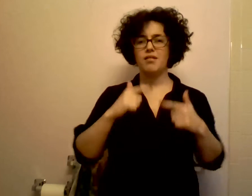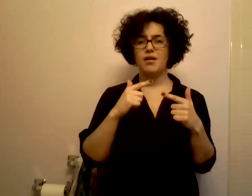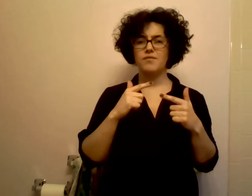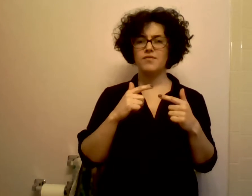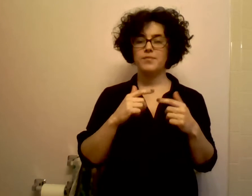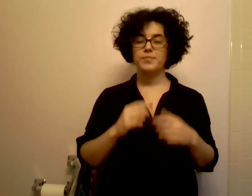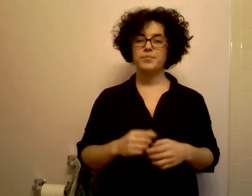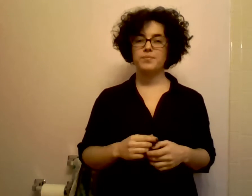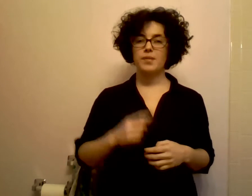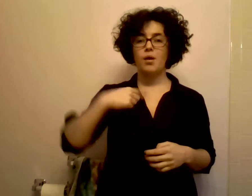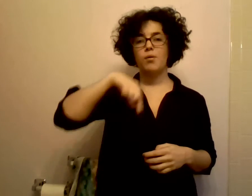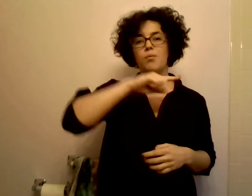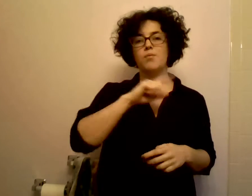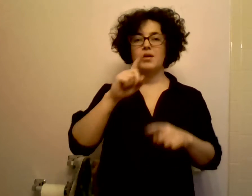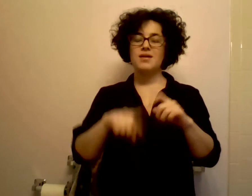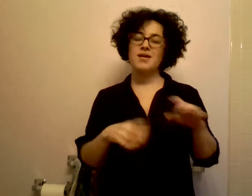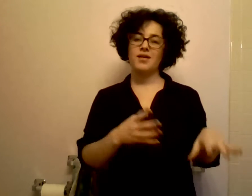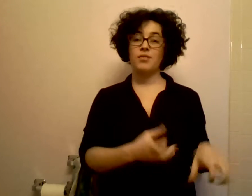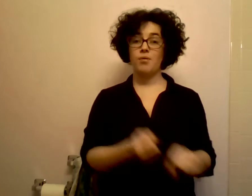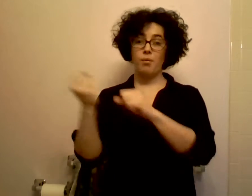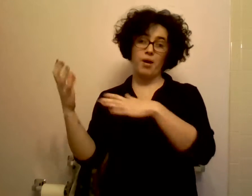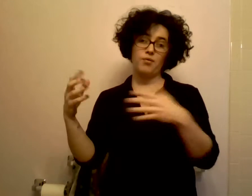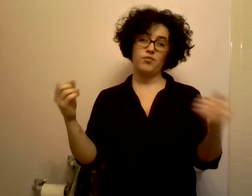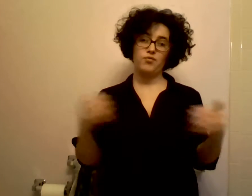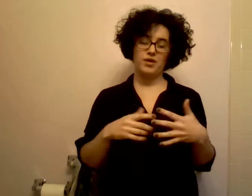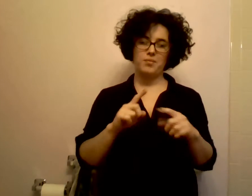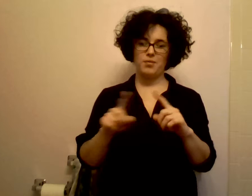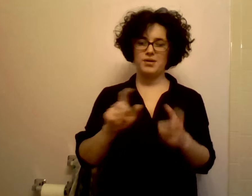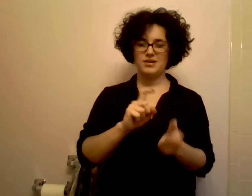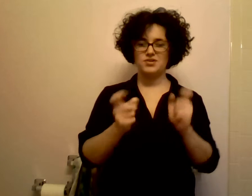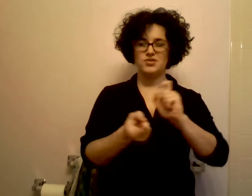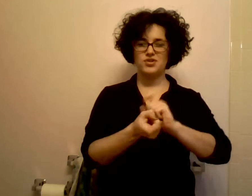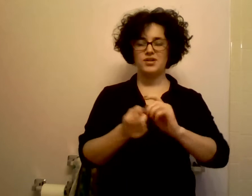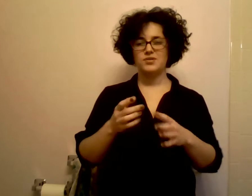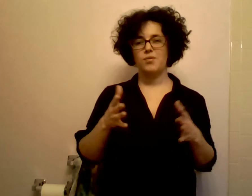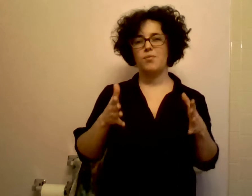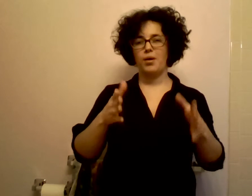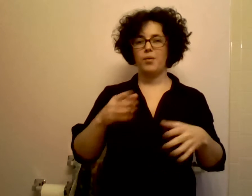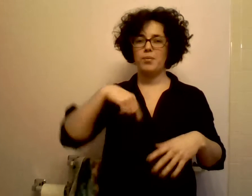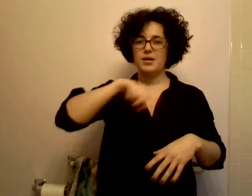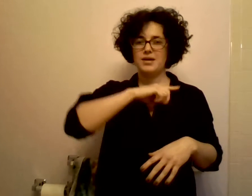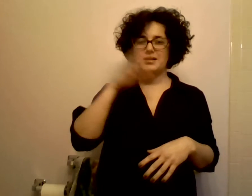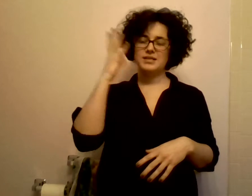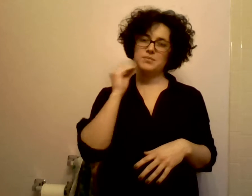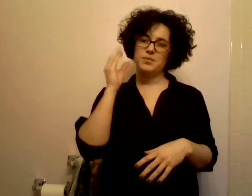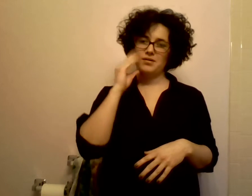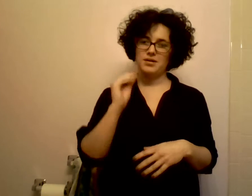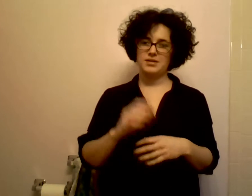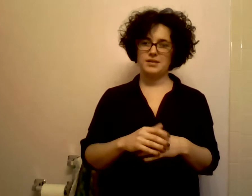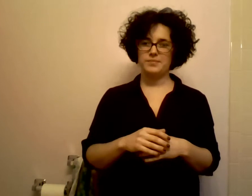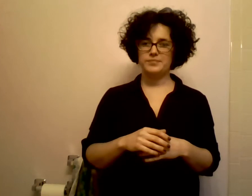and productive ways. You see, we each have places, events, situations with which we're